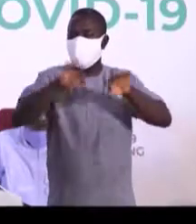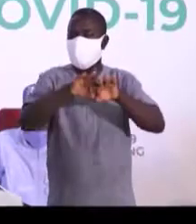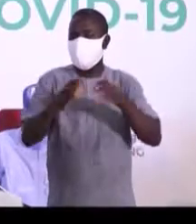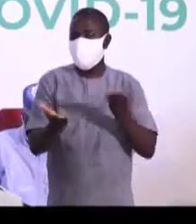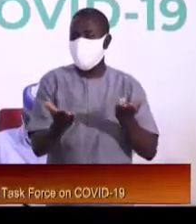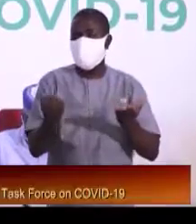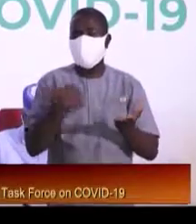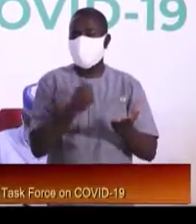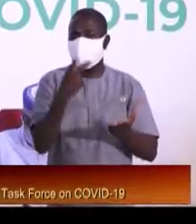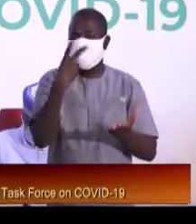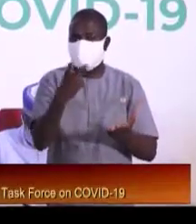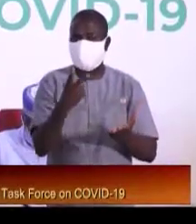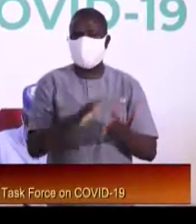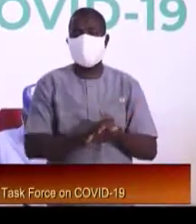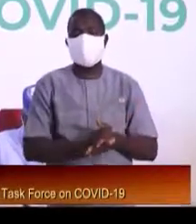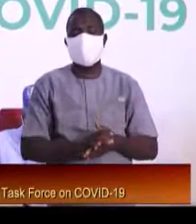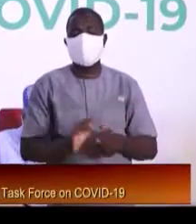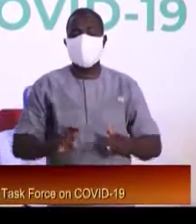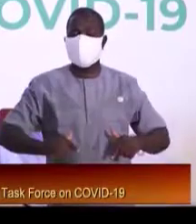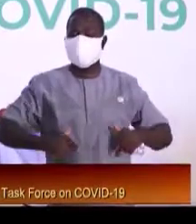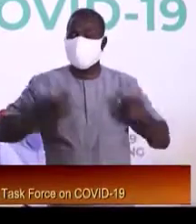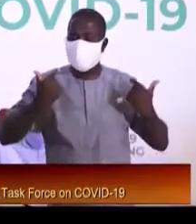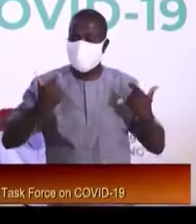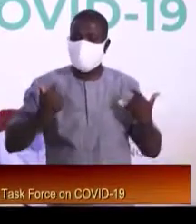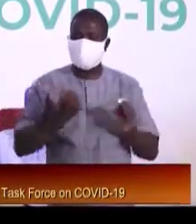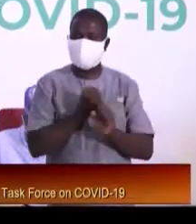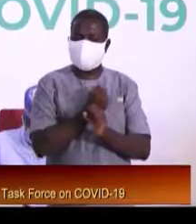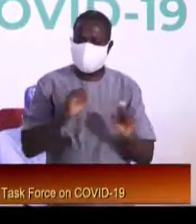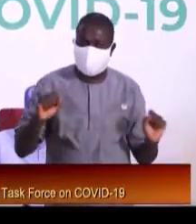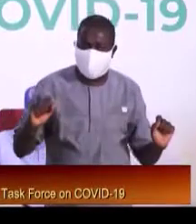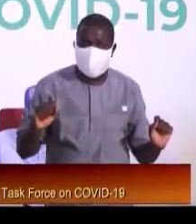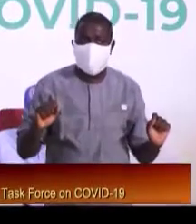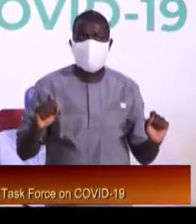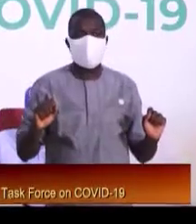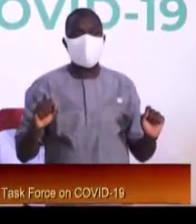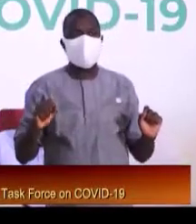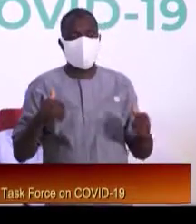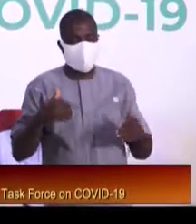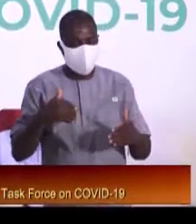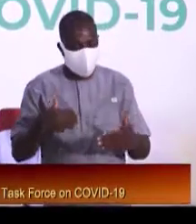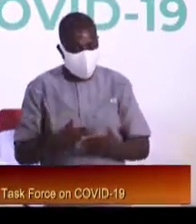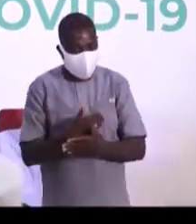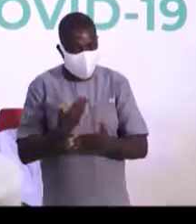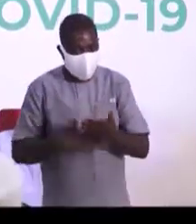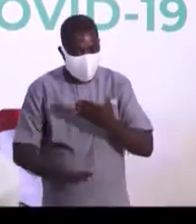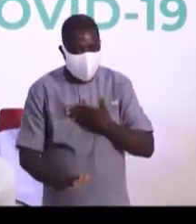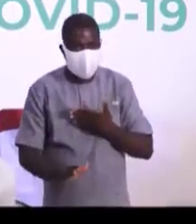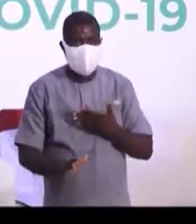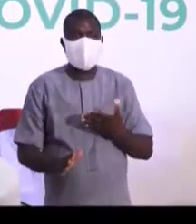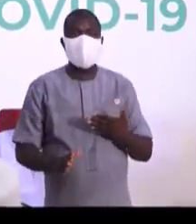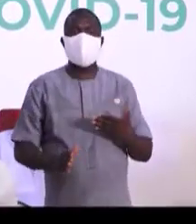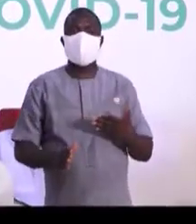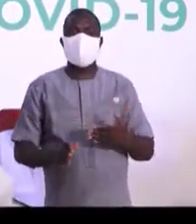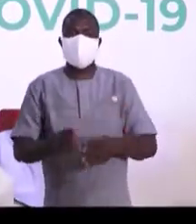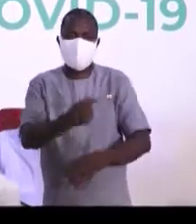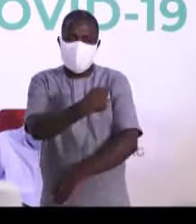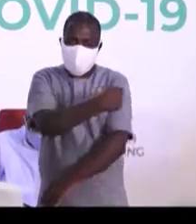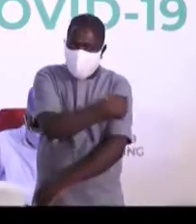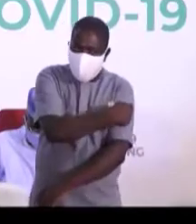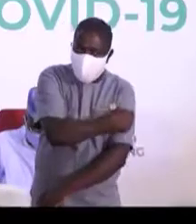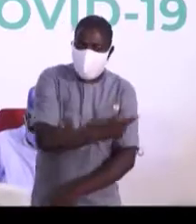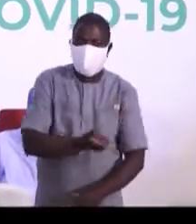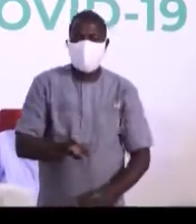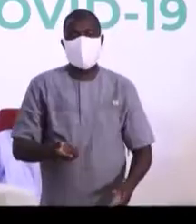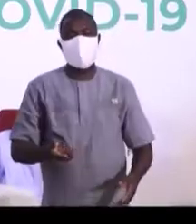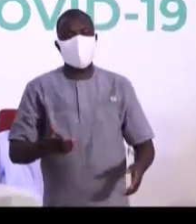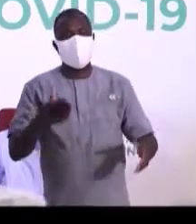also seen life-saving maternal, newborn and child health services, routine vaccinations,